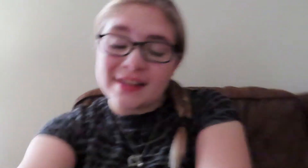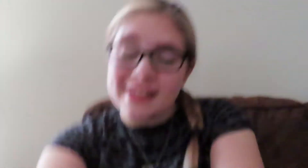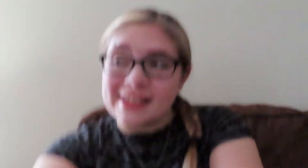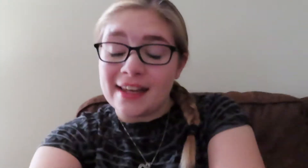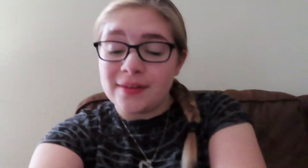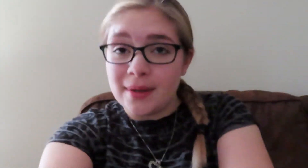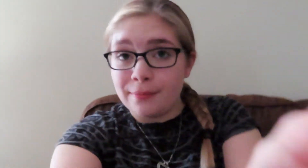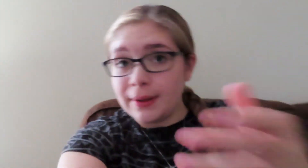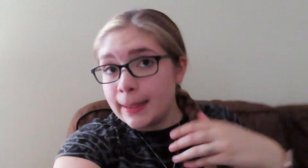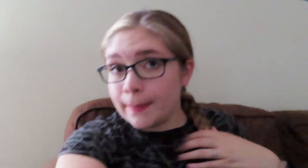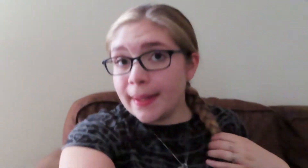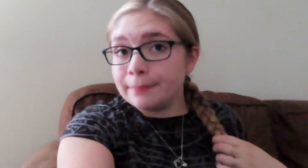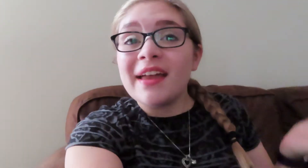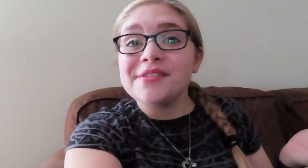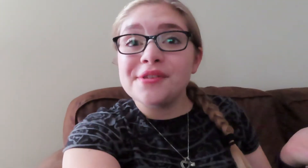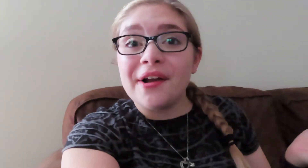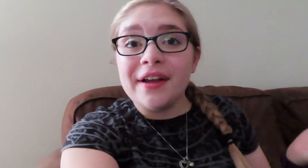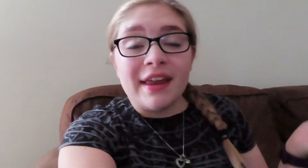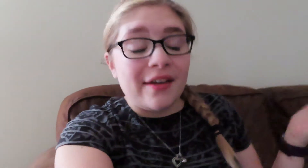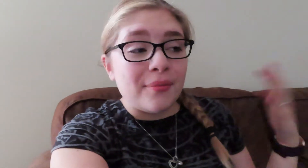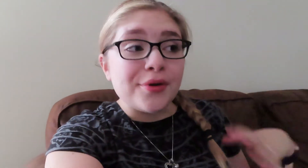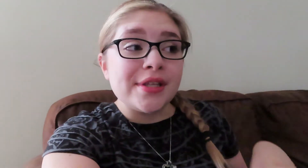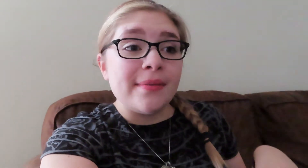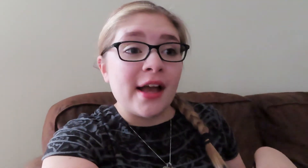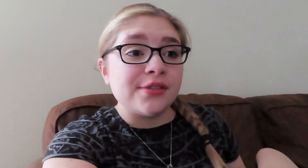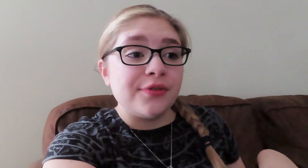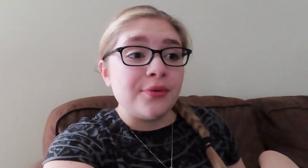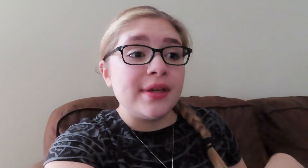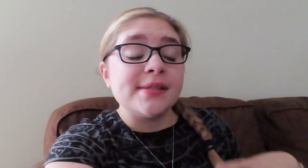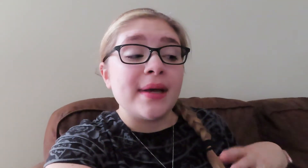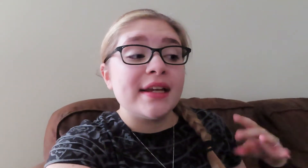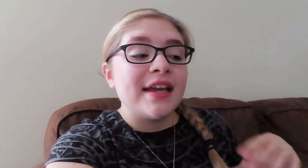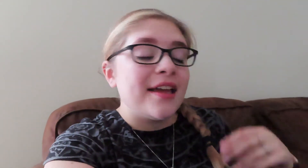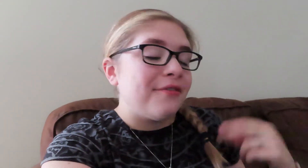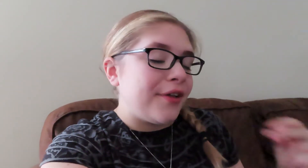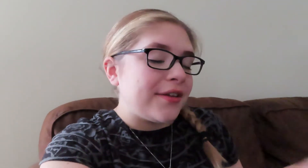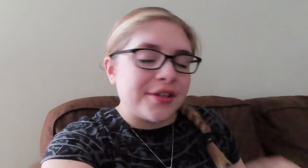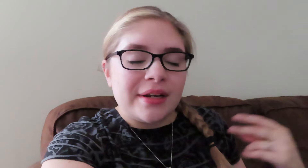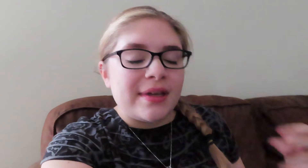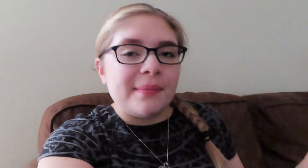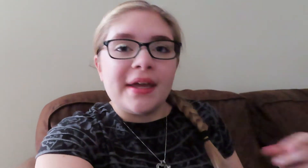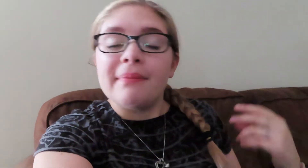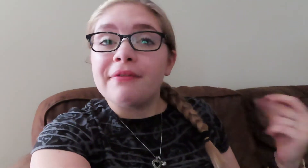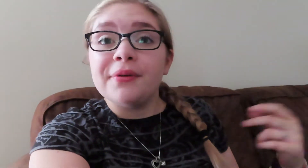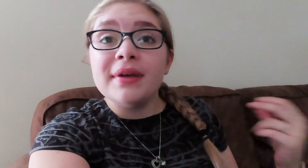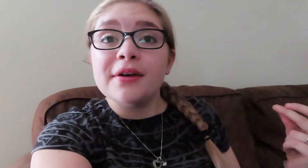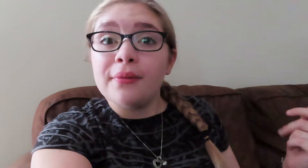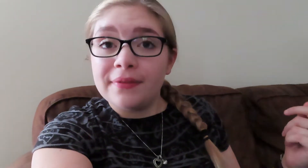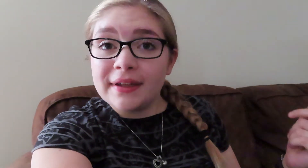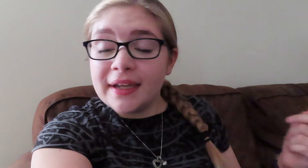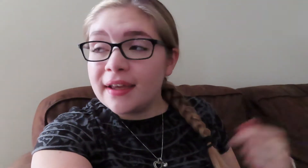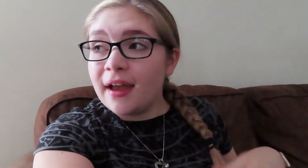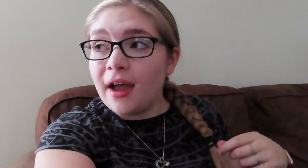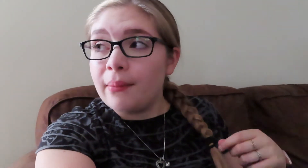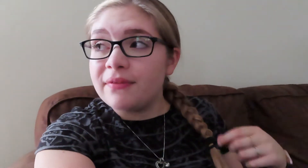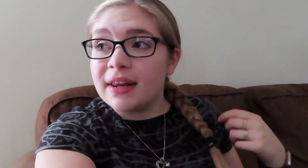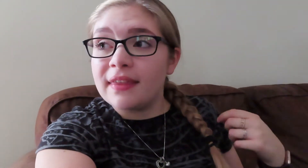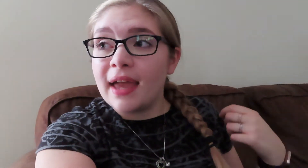because he doesn't have to be up for a little bit but yeah so sorry that i haven't posted the past few weeks but vlogs are going to be coming up every week hopefully um if anything